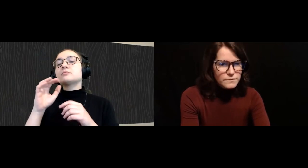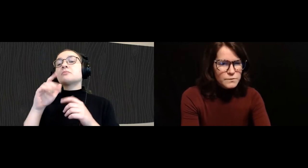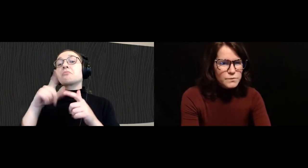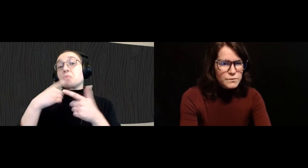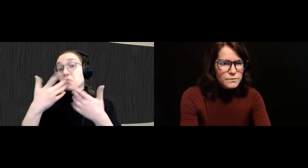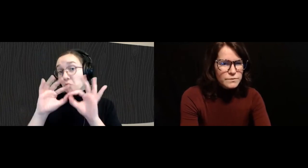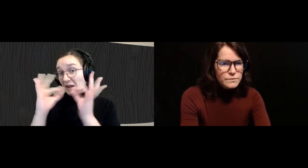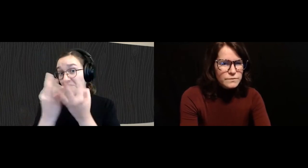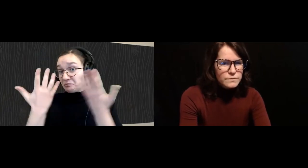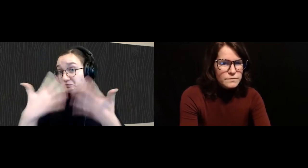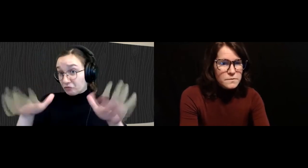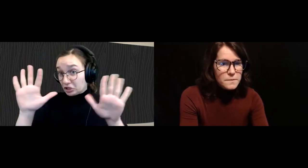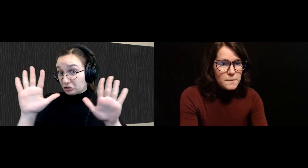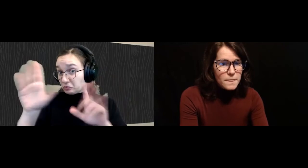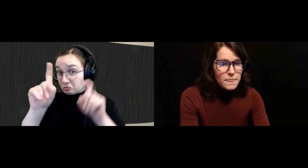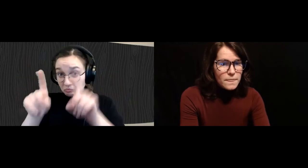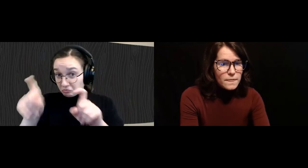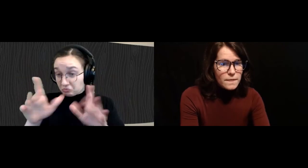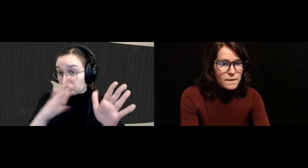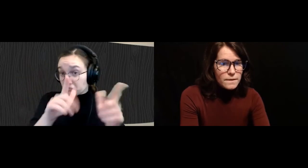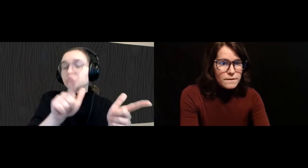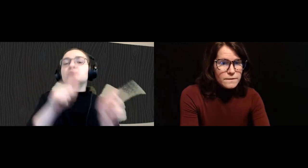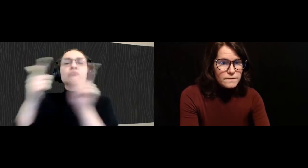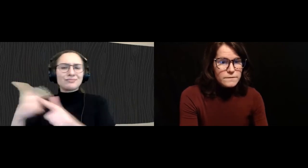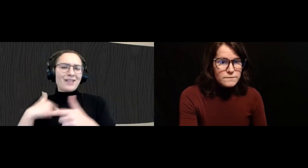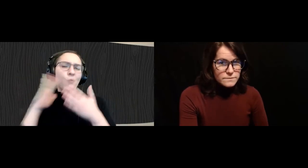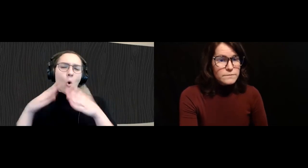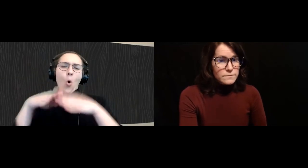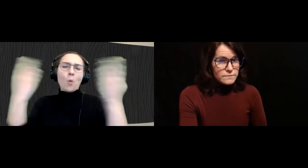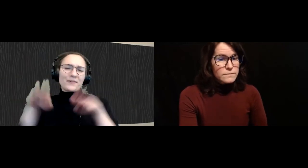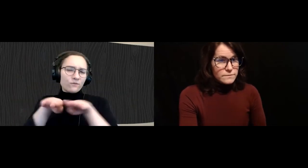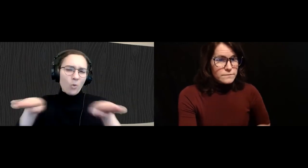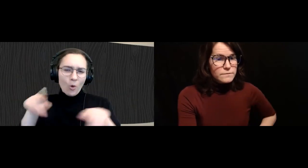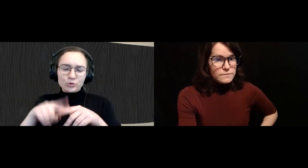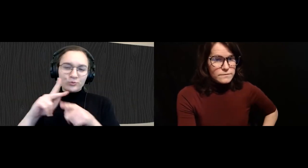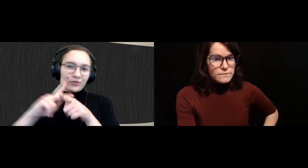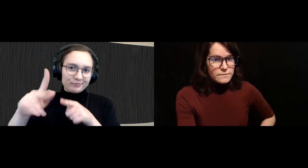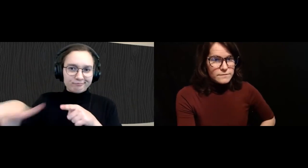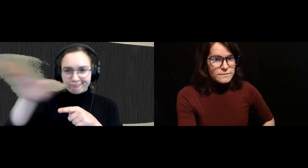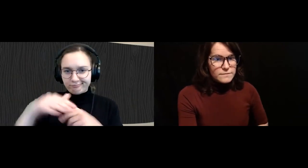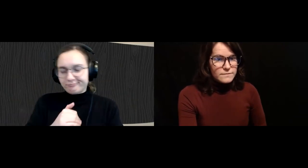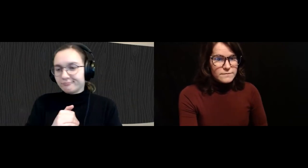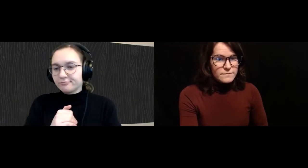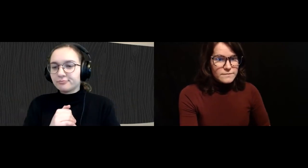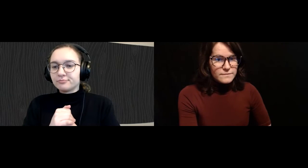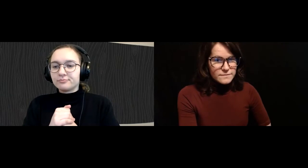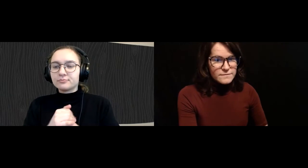first with their questions. Once families have finished their questions, then I will be glad to open the floor to